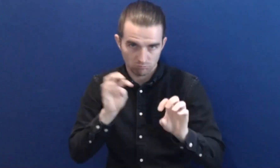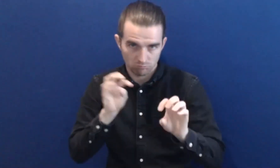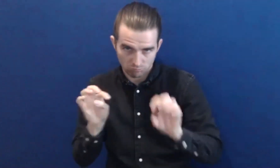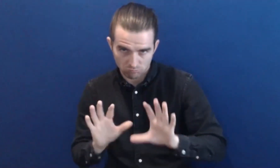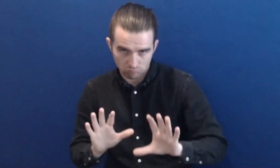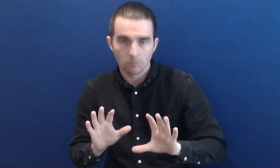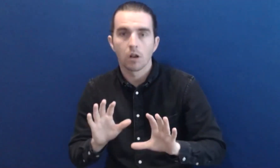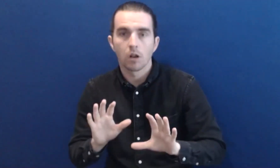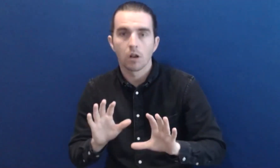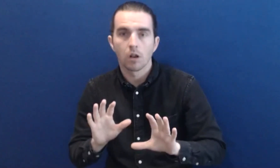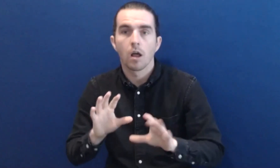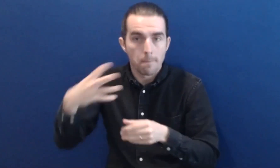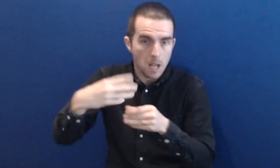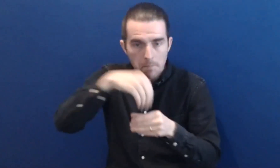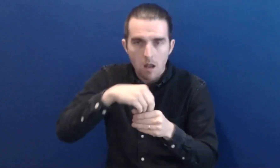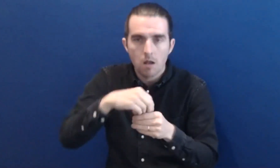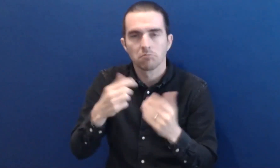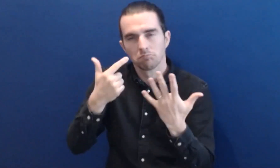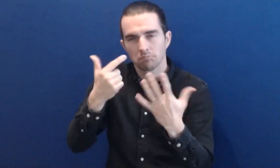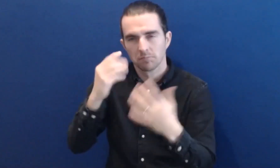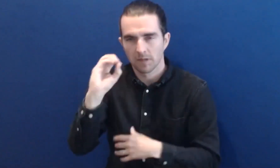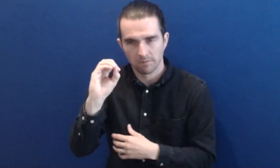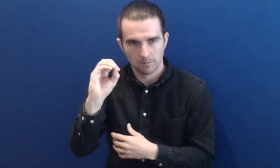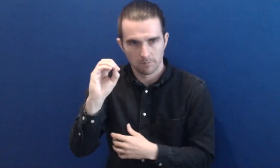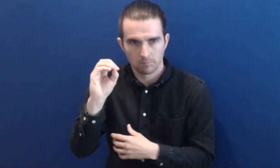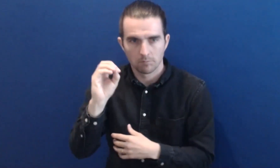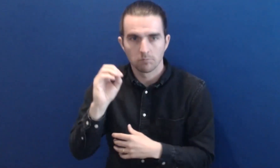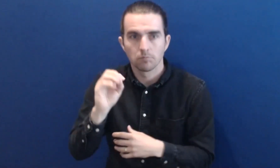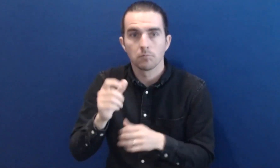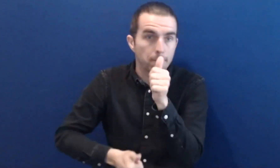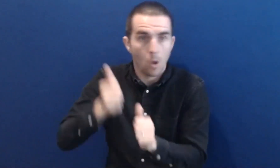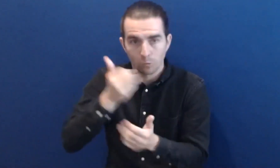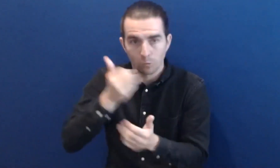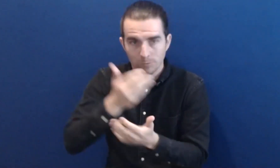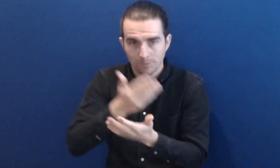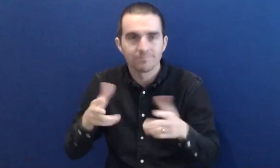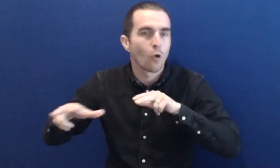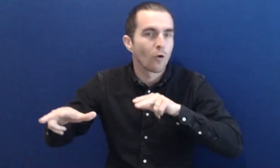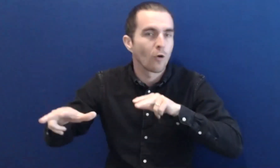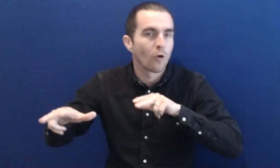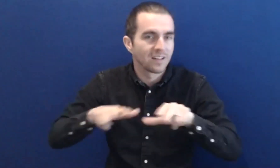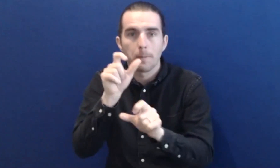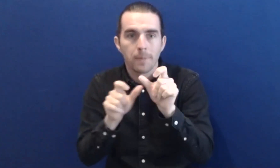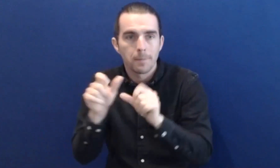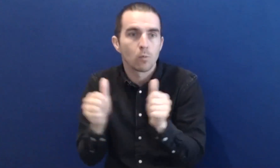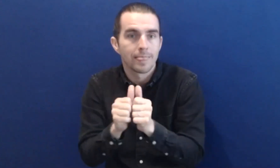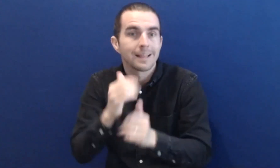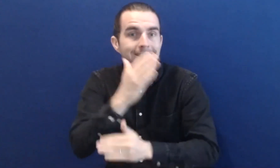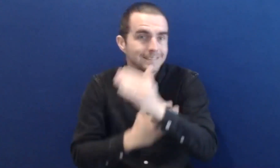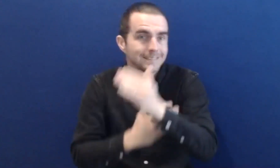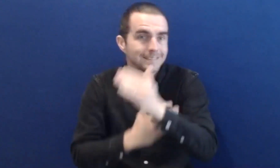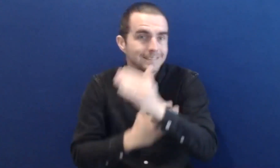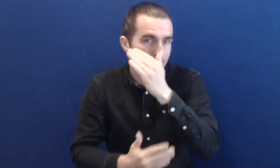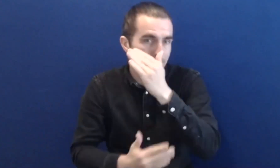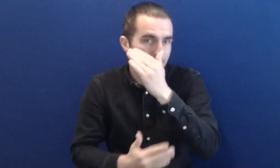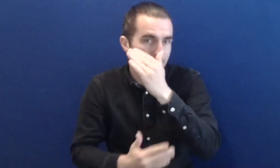Both these 2 are the organizers of this particular session. We do identify